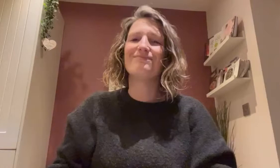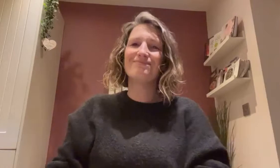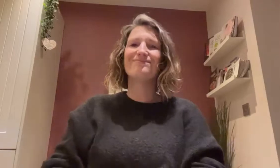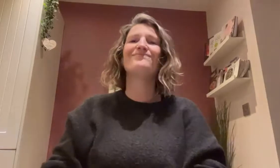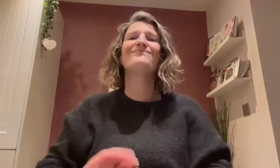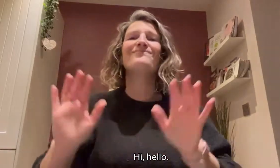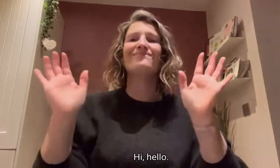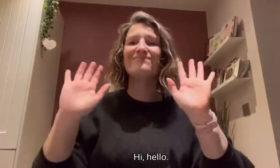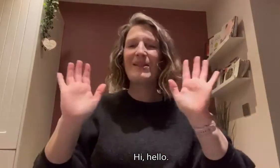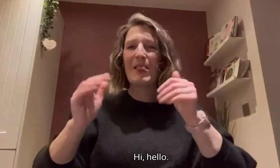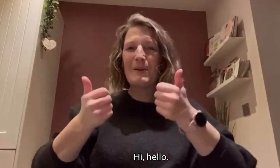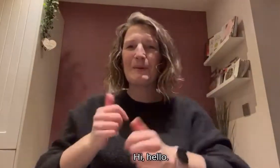Hi, hello.